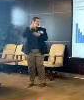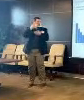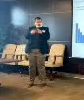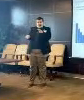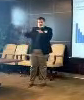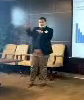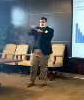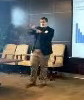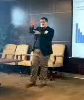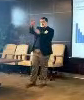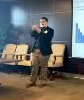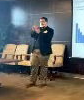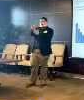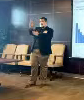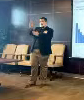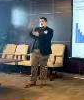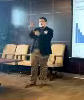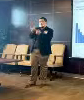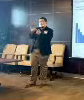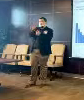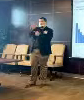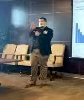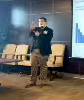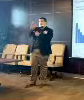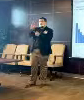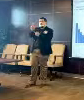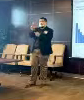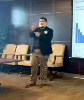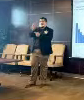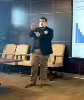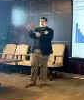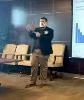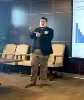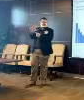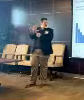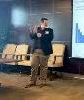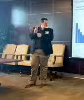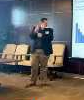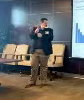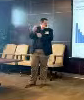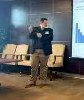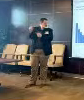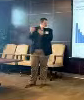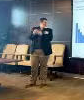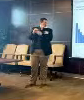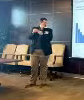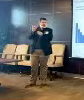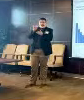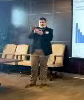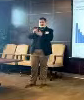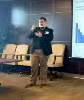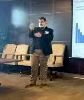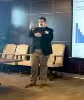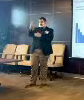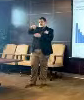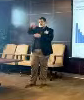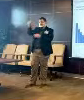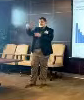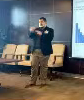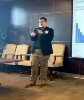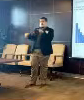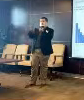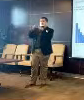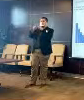from 5,063 to 5,661 is our new total number count. That's about a 12%